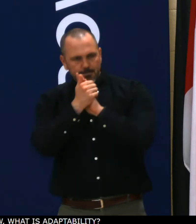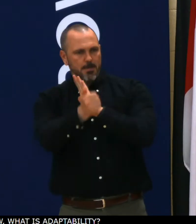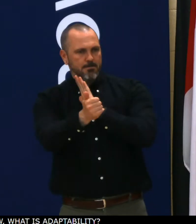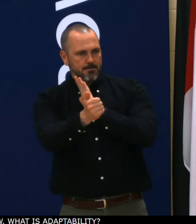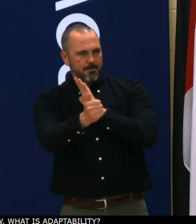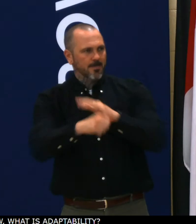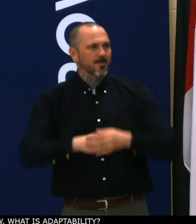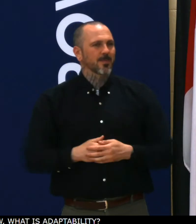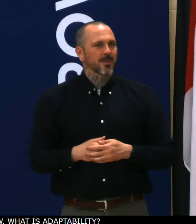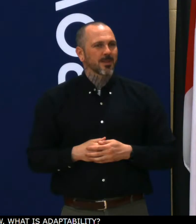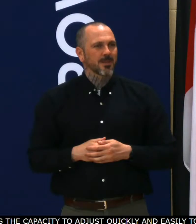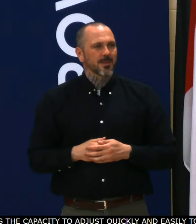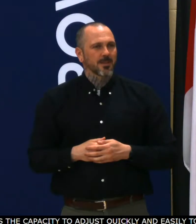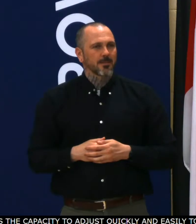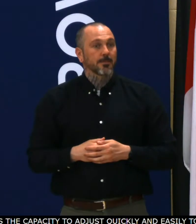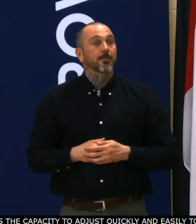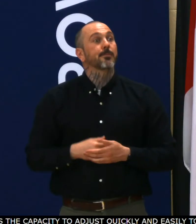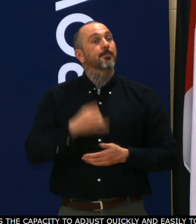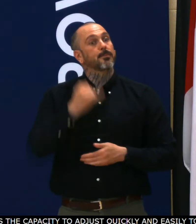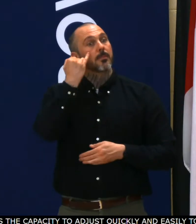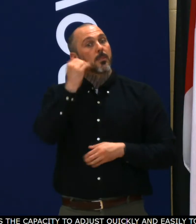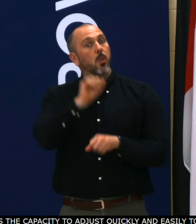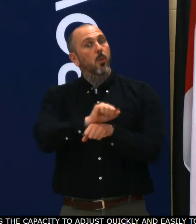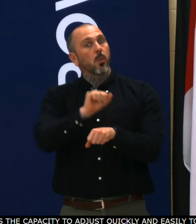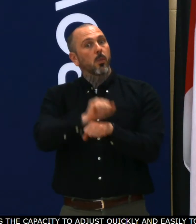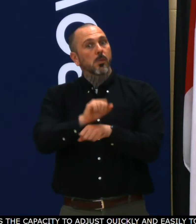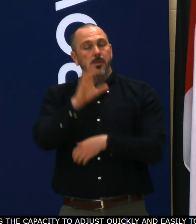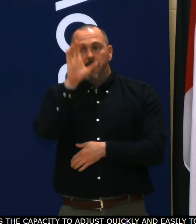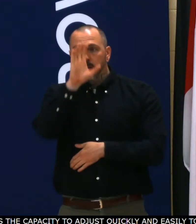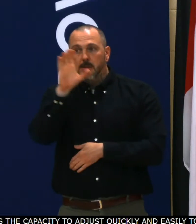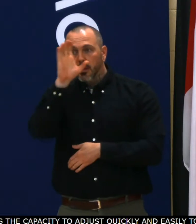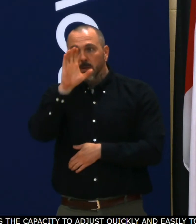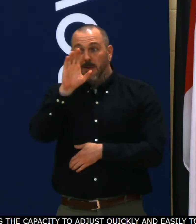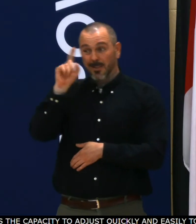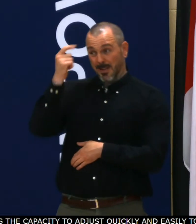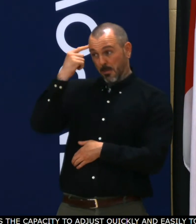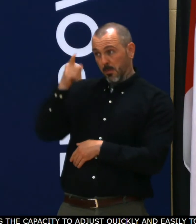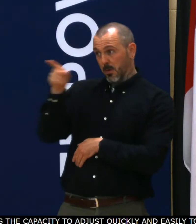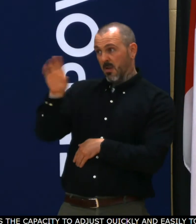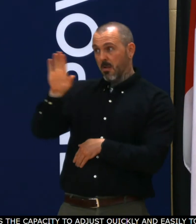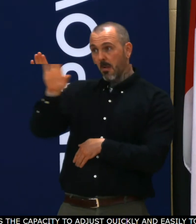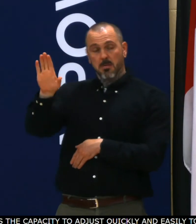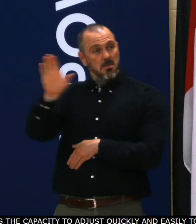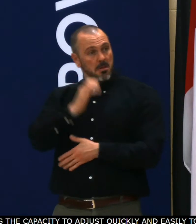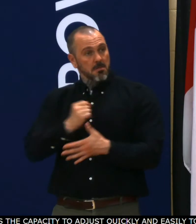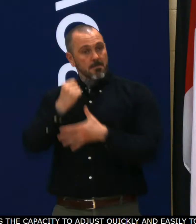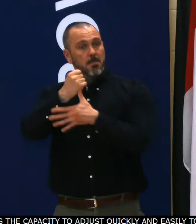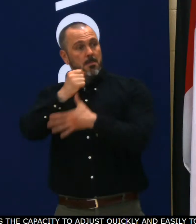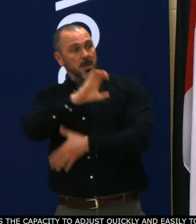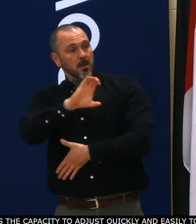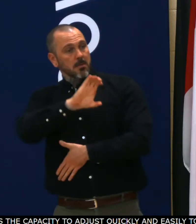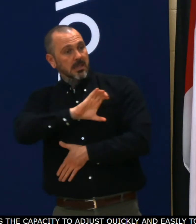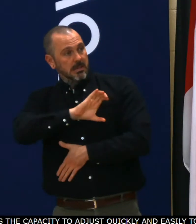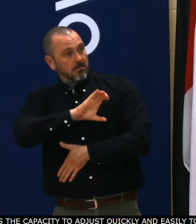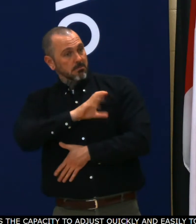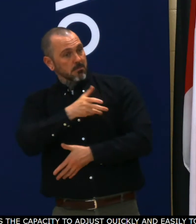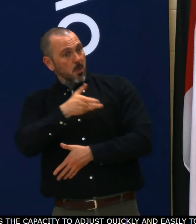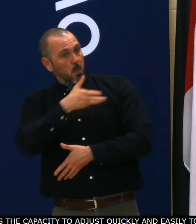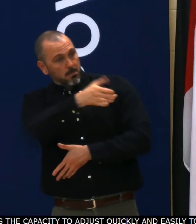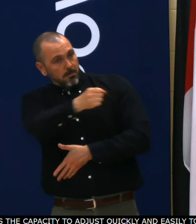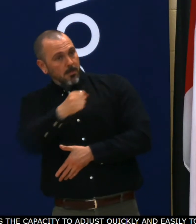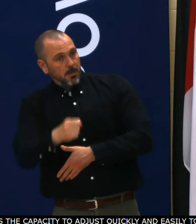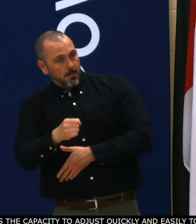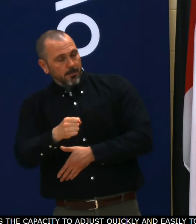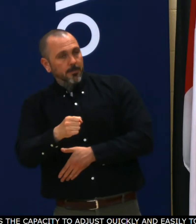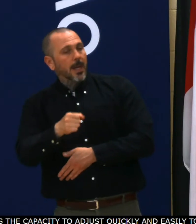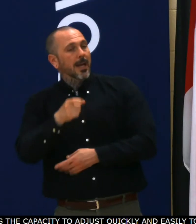is now the #1 characteristic sought by employers in their employees? And again, my